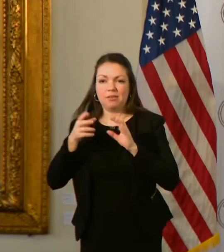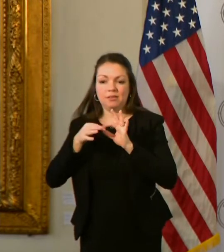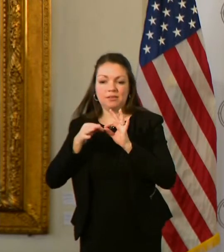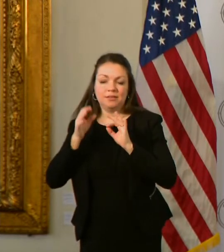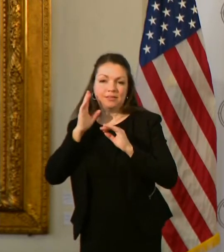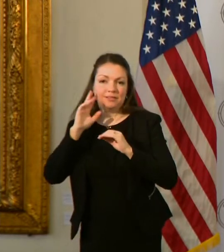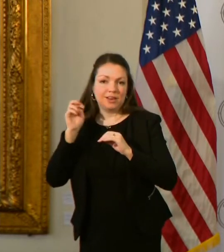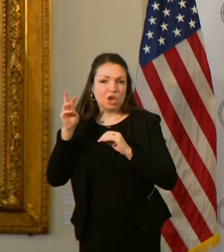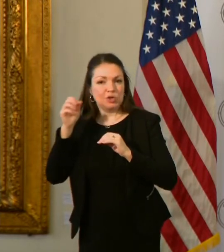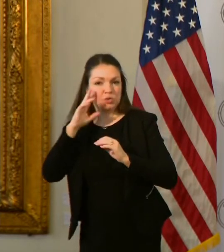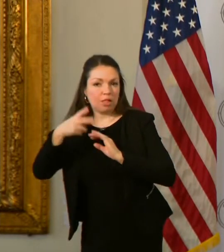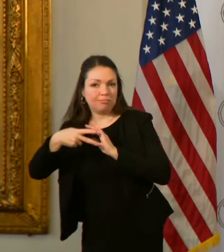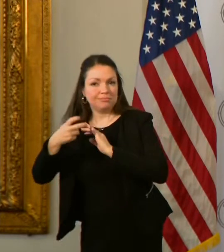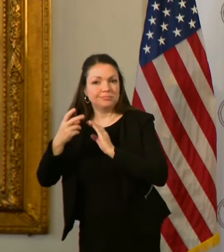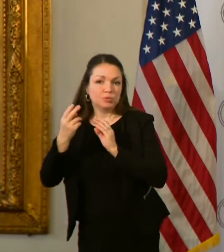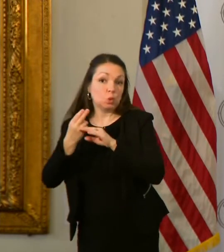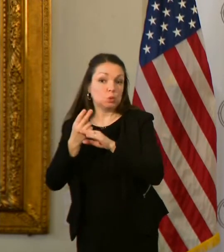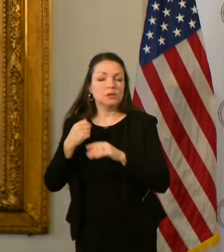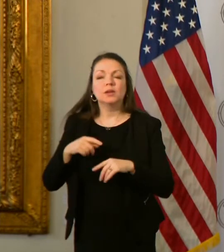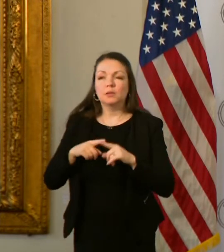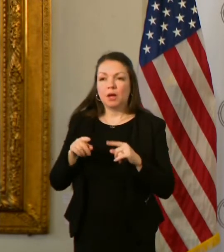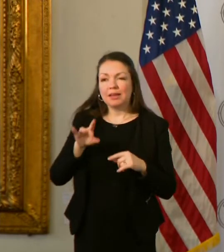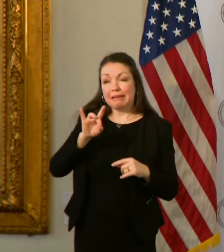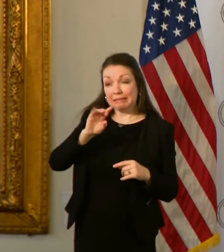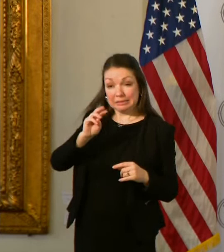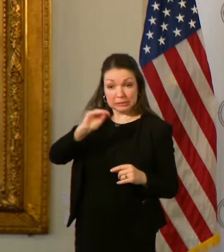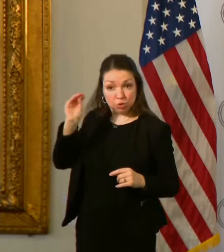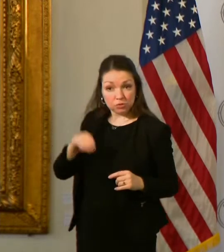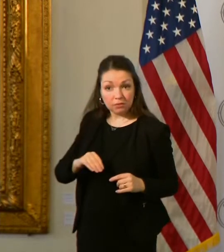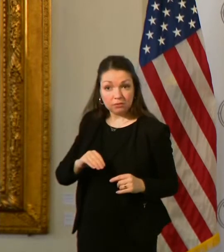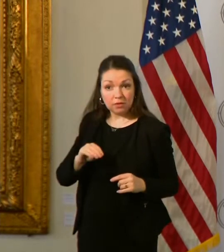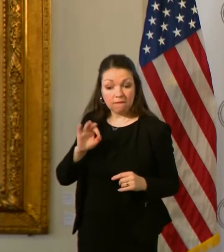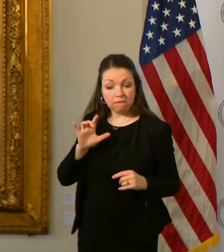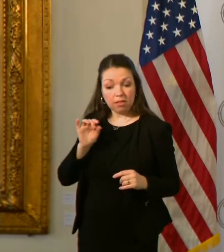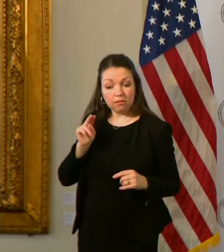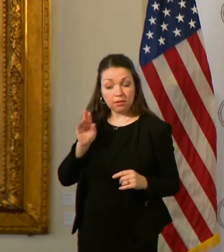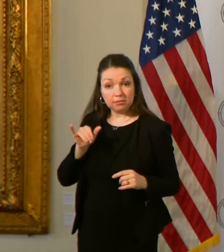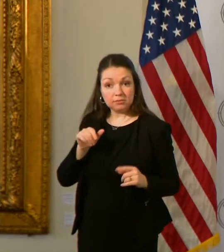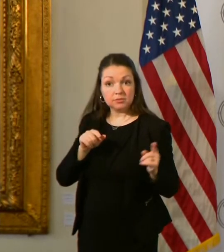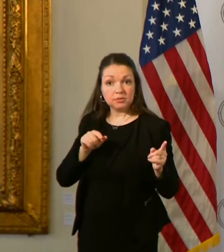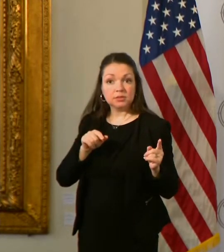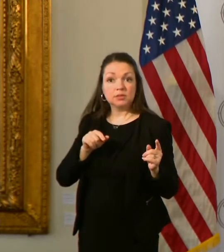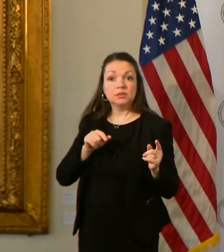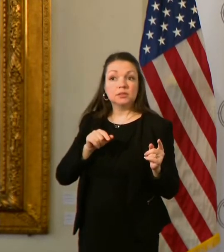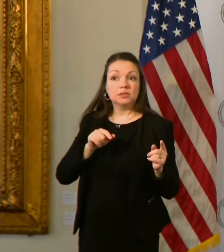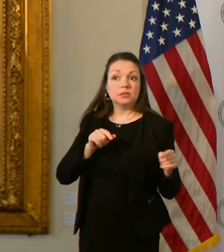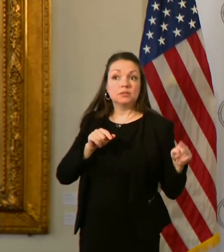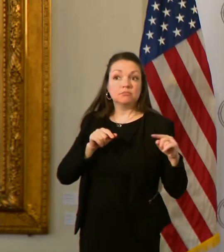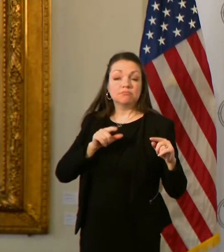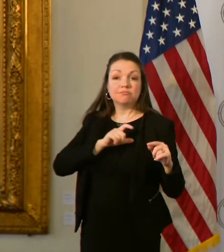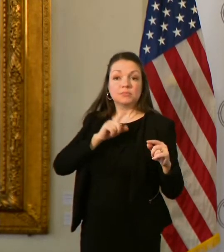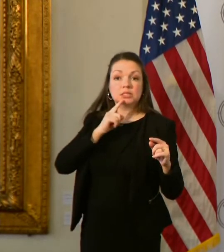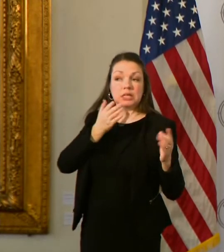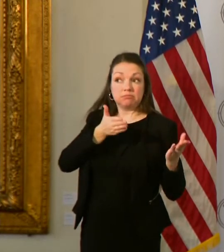86% of the felonies that were presented to our office for review were approved.